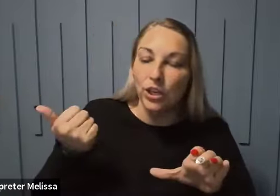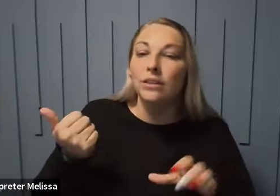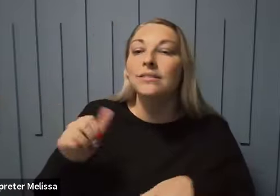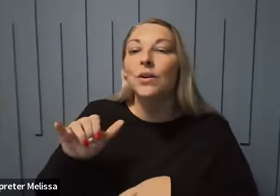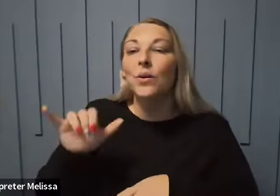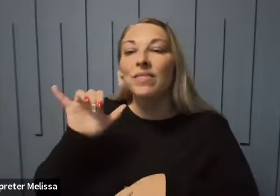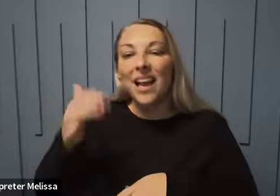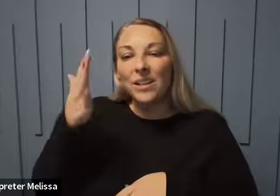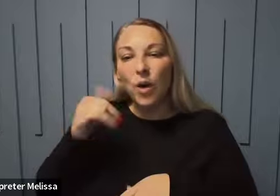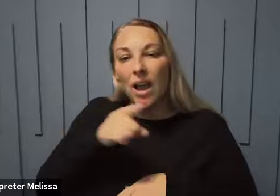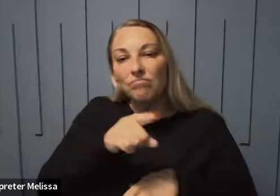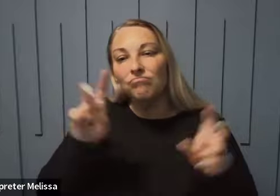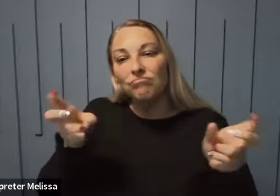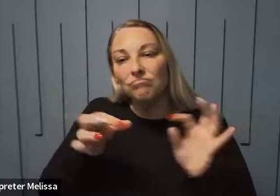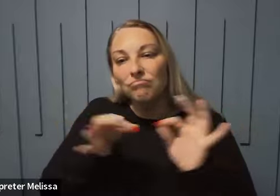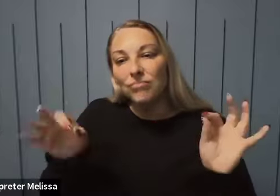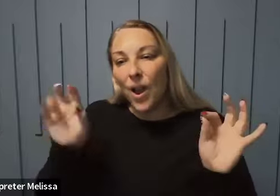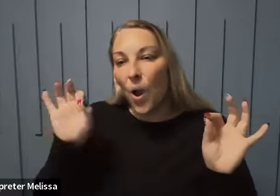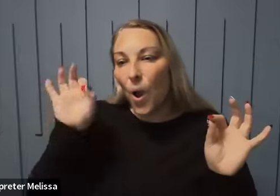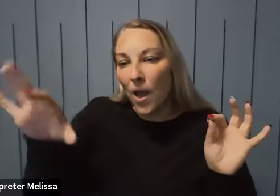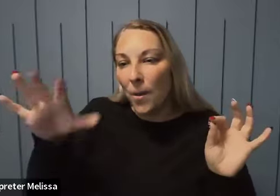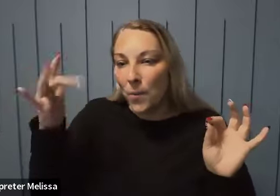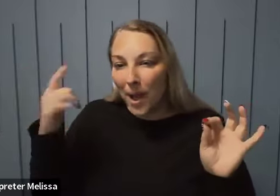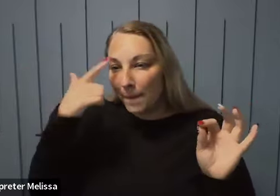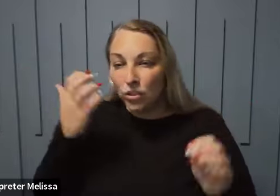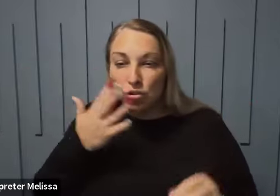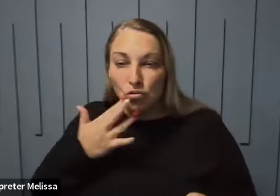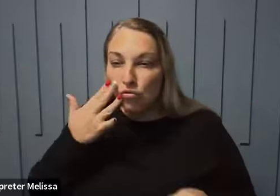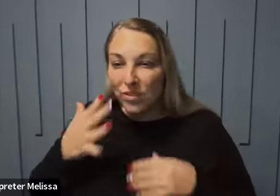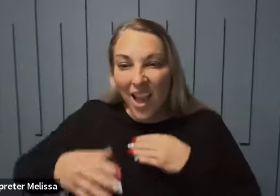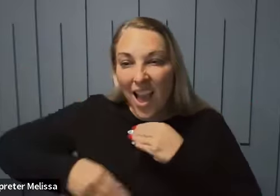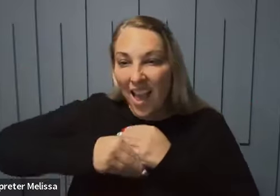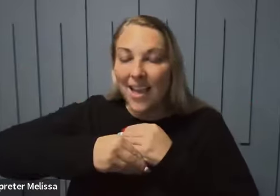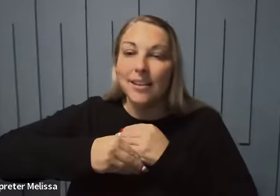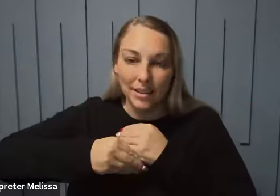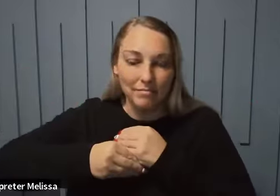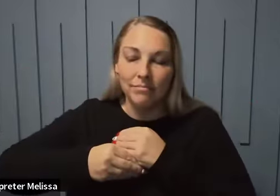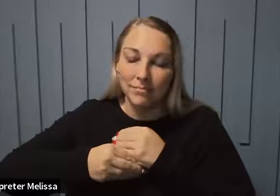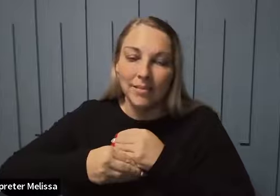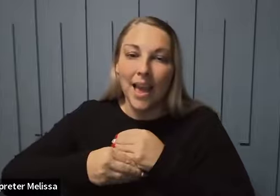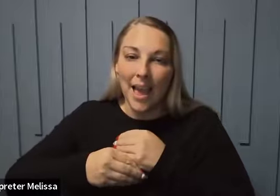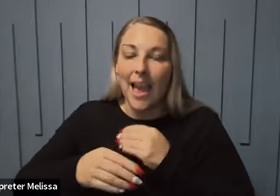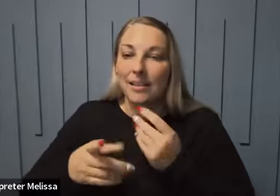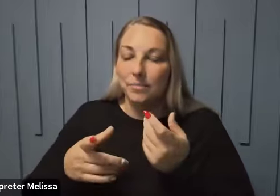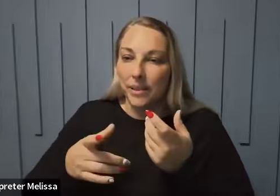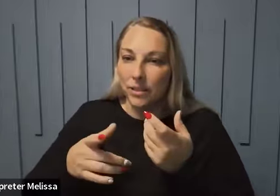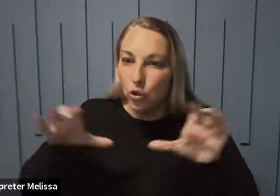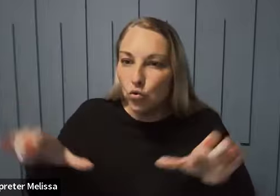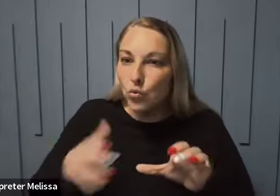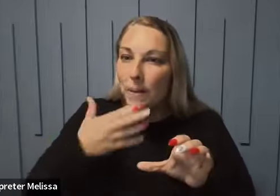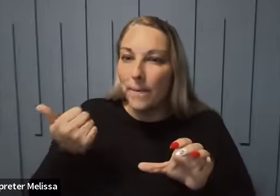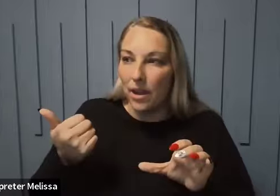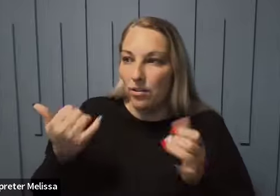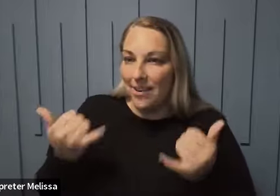at ISD. And I wouldn't want to go back. So it's been a tough journey, but it's been worth it. And if I can answer any questions about